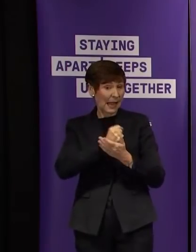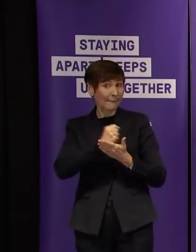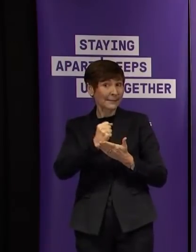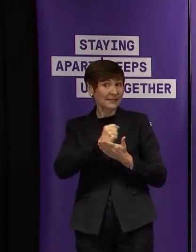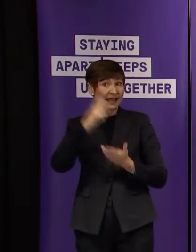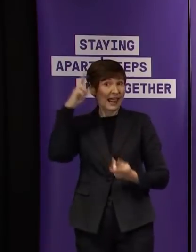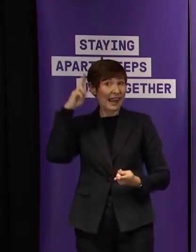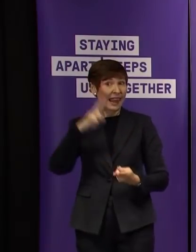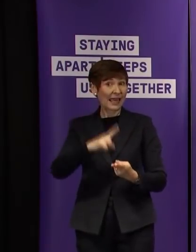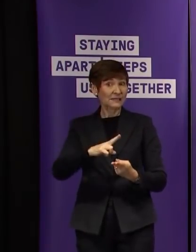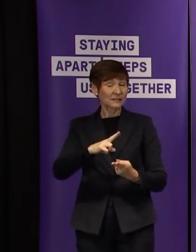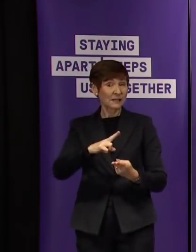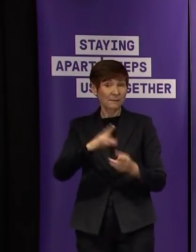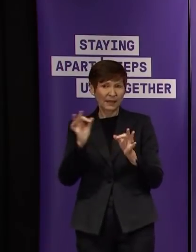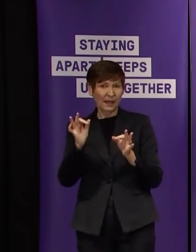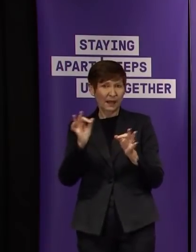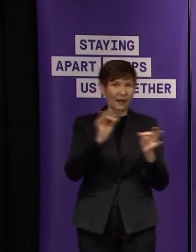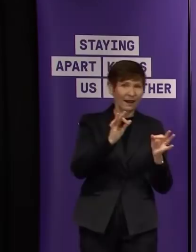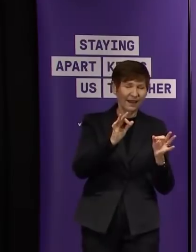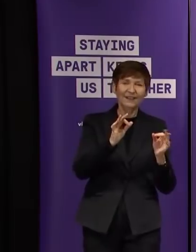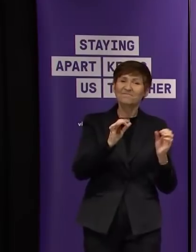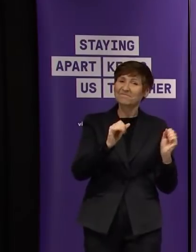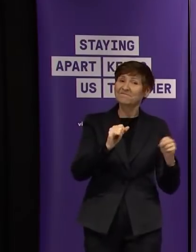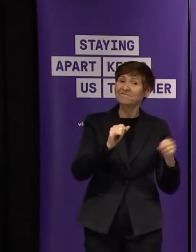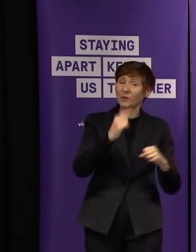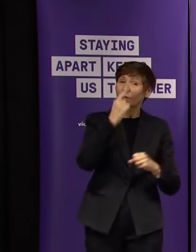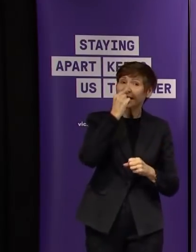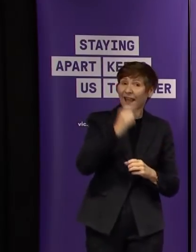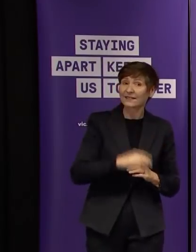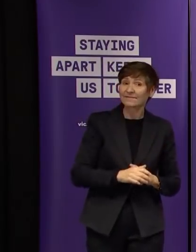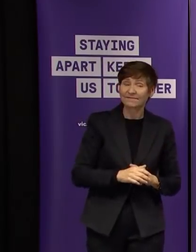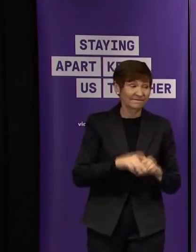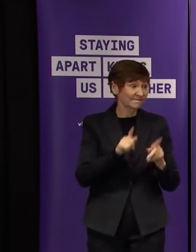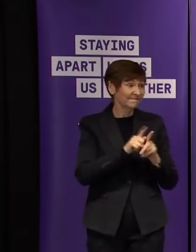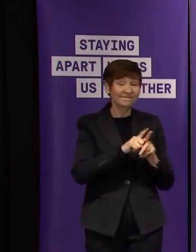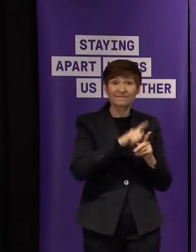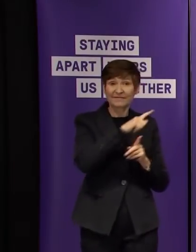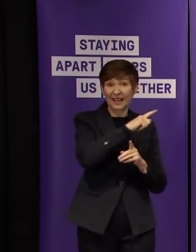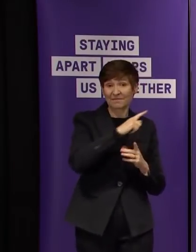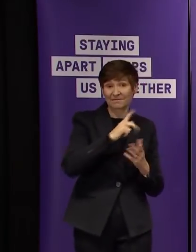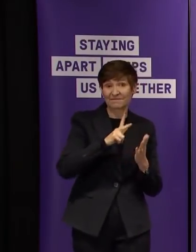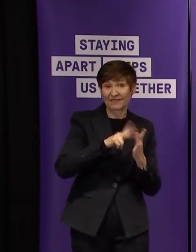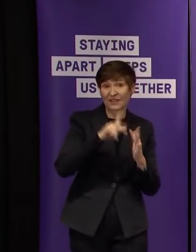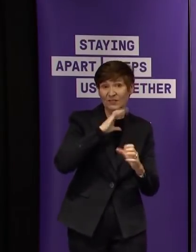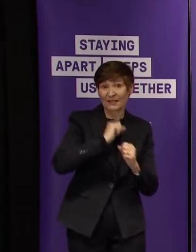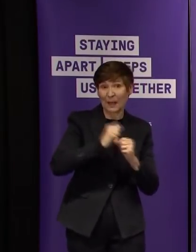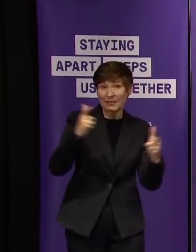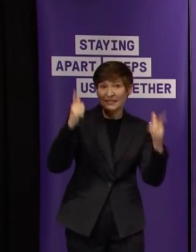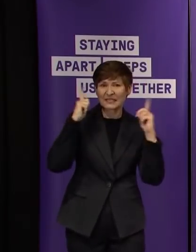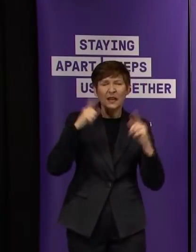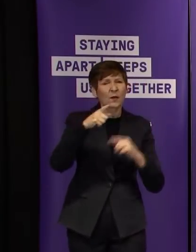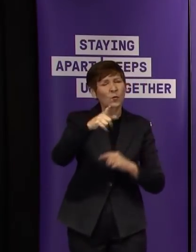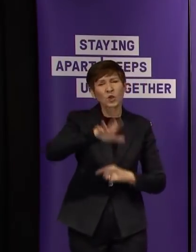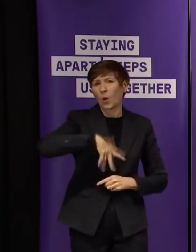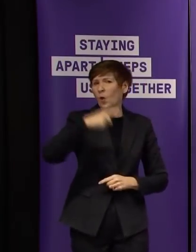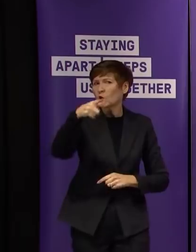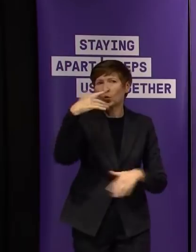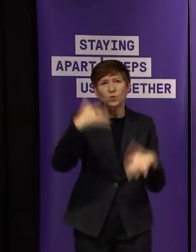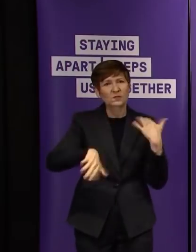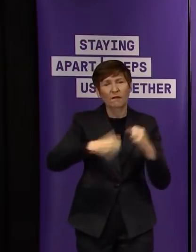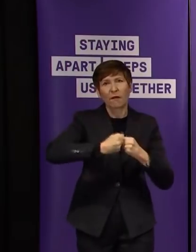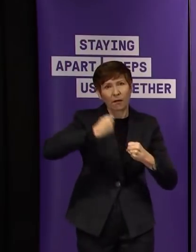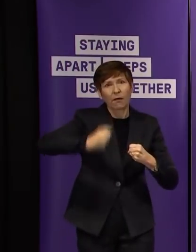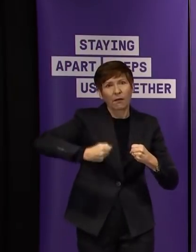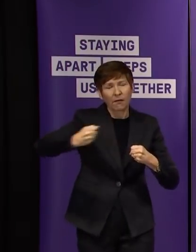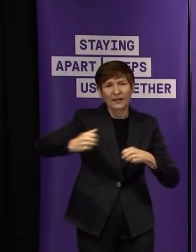better than we expect. I think we should always do that, as the Premier said, not a day longer than is required. And I think we take